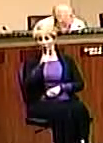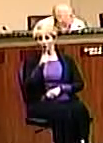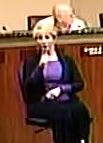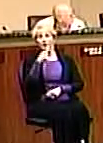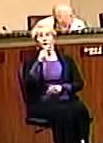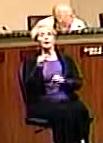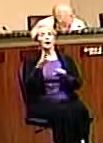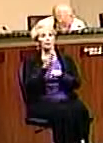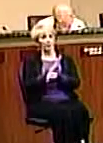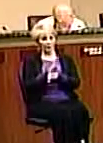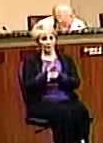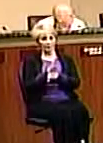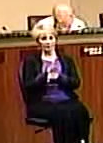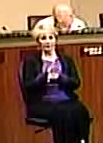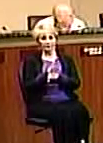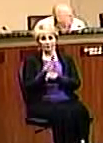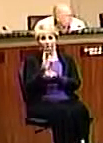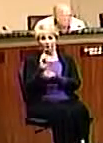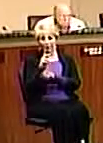It's a business enterprise.